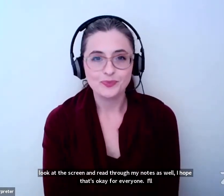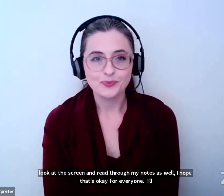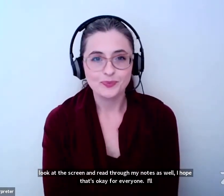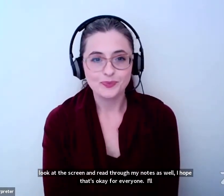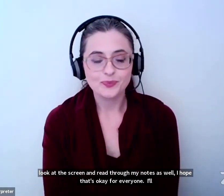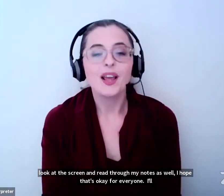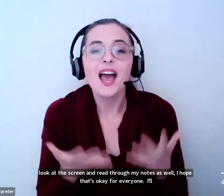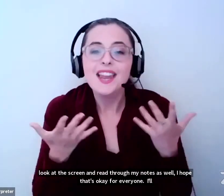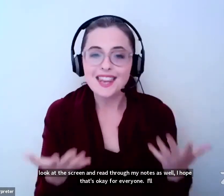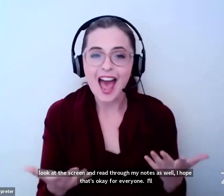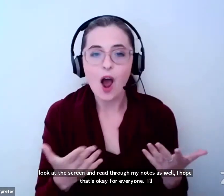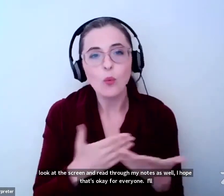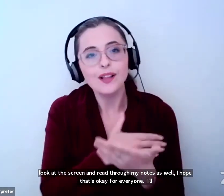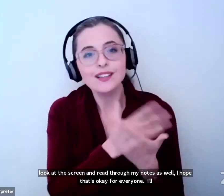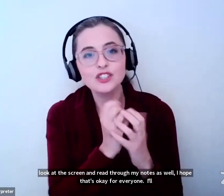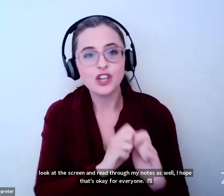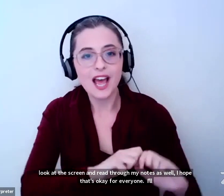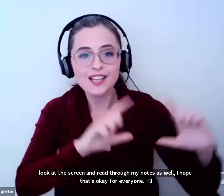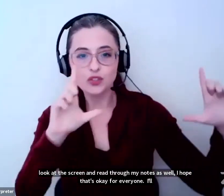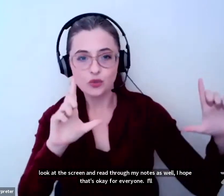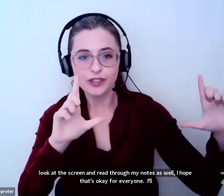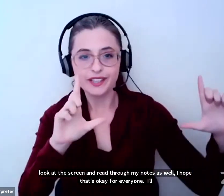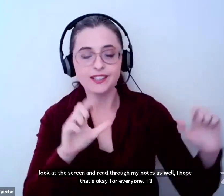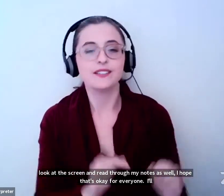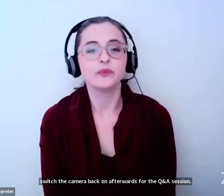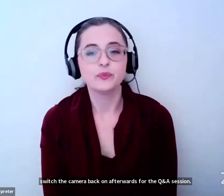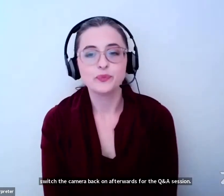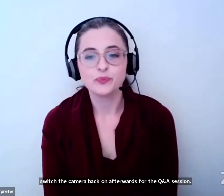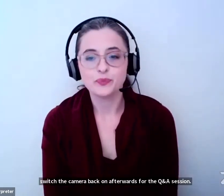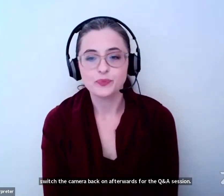And I will share my screen.